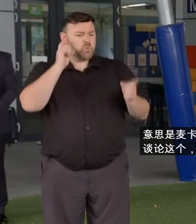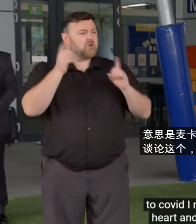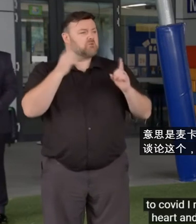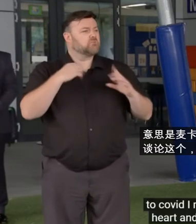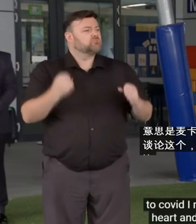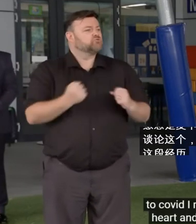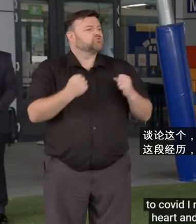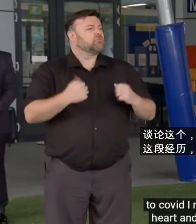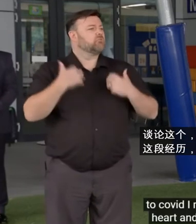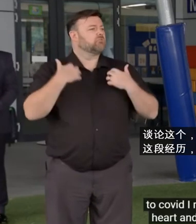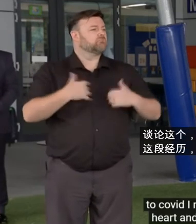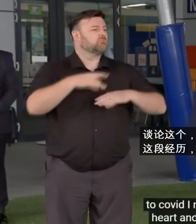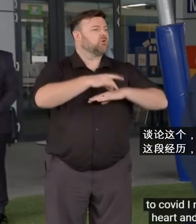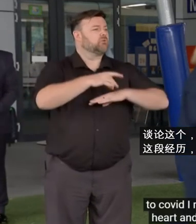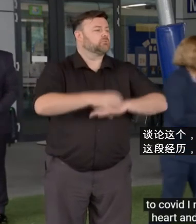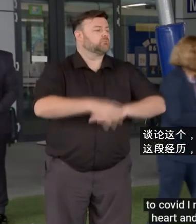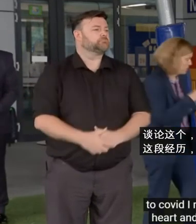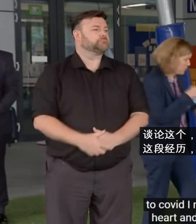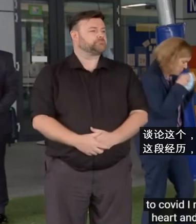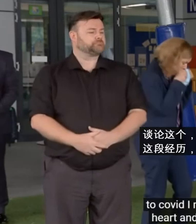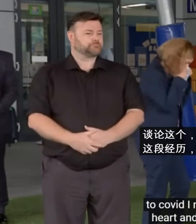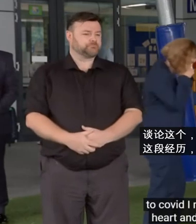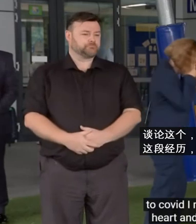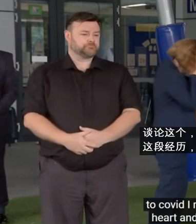and reflect on the experience.